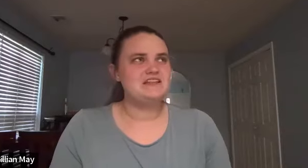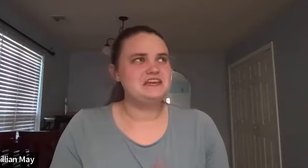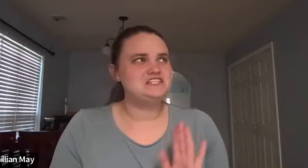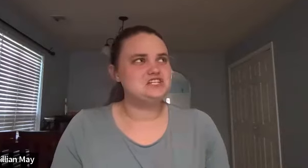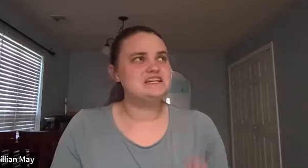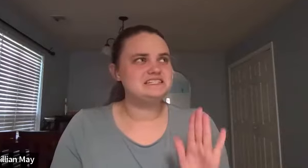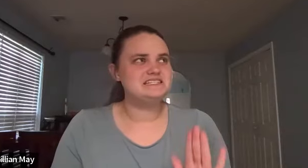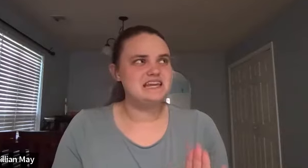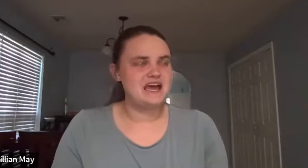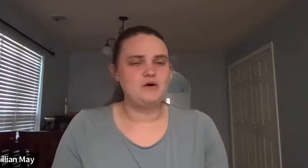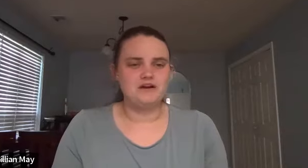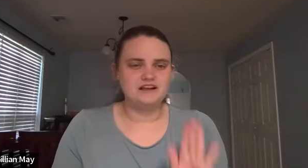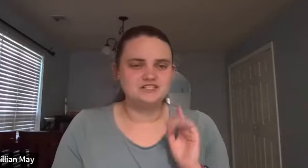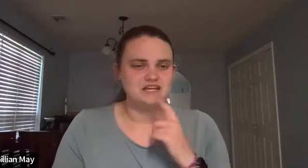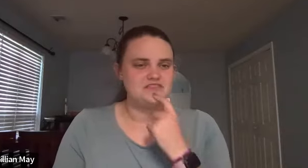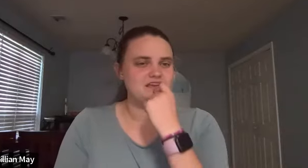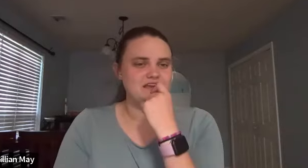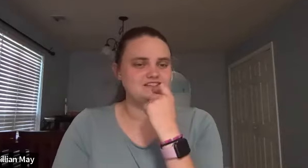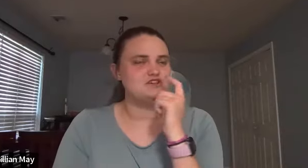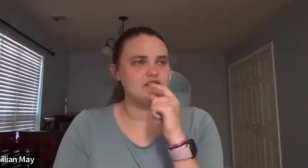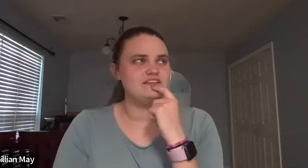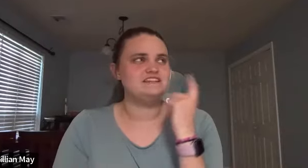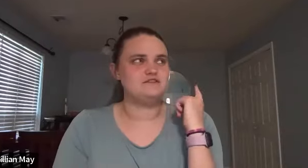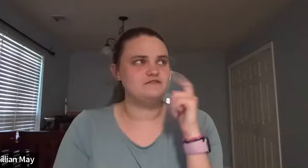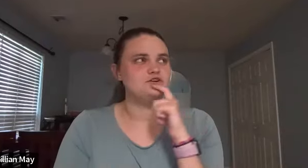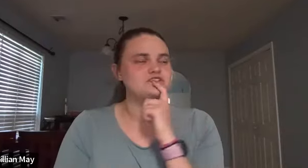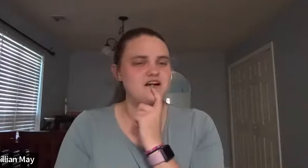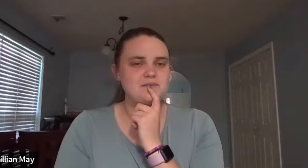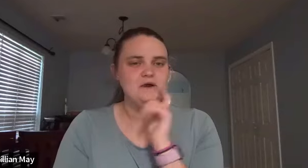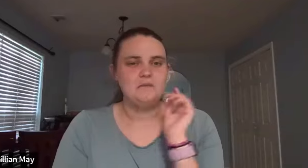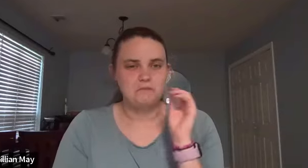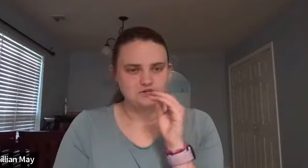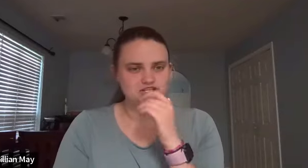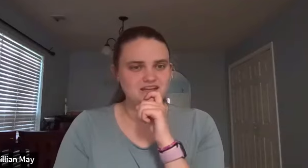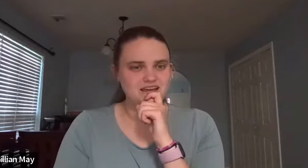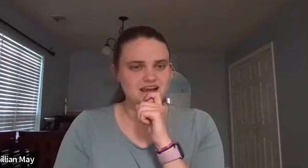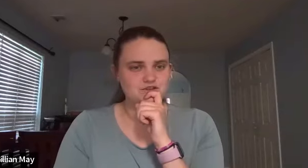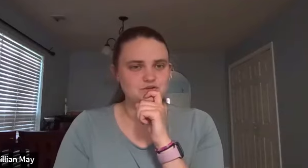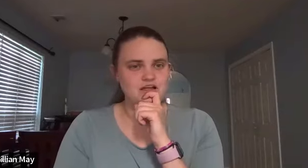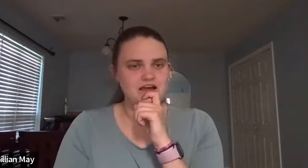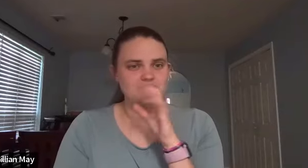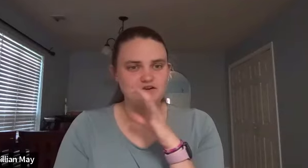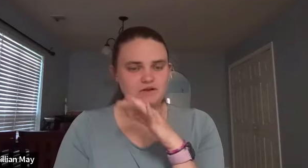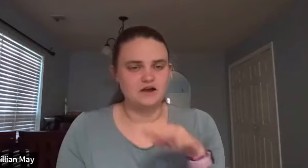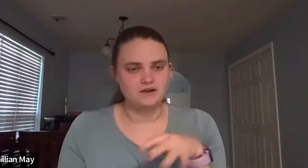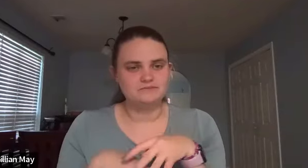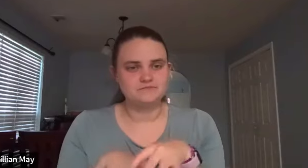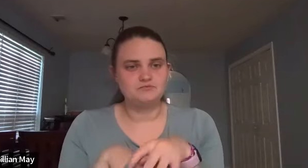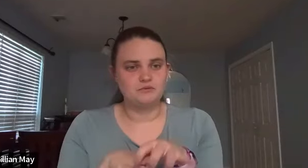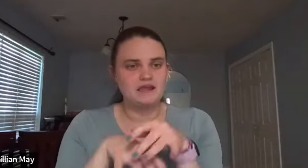they just now are actually, I think they did their first time marching in an actual like